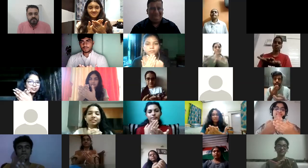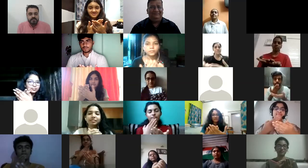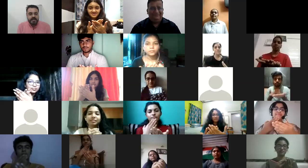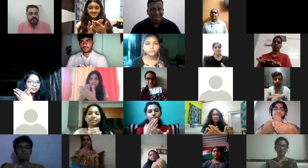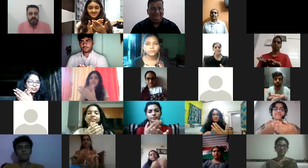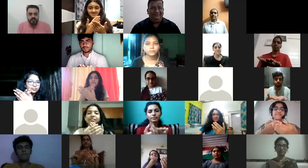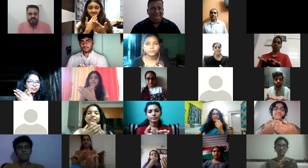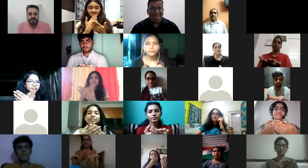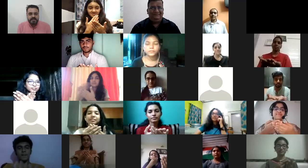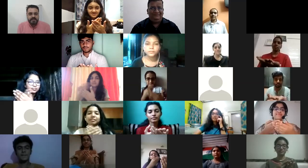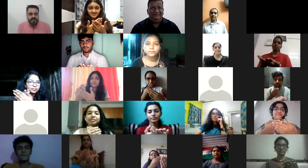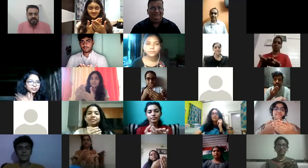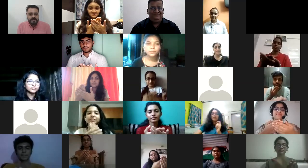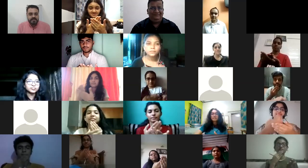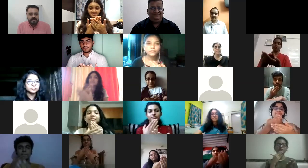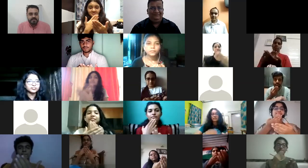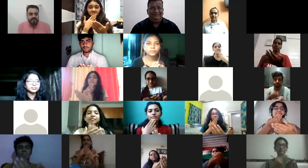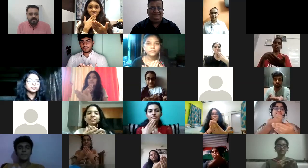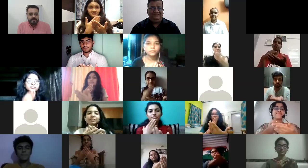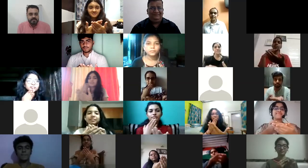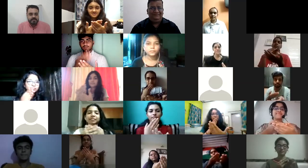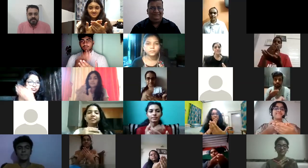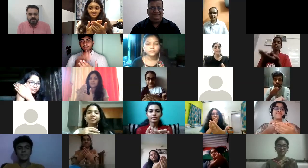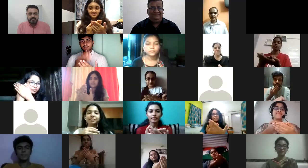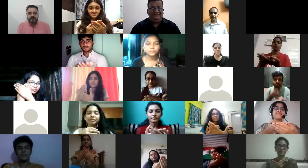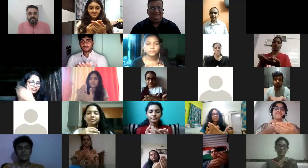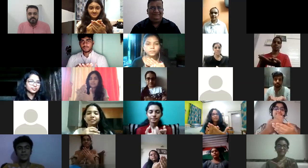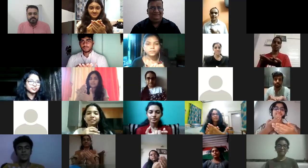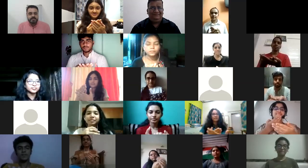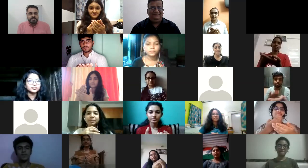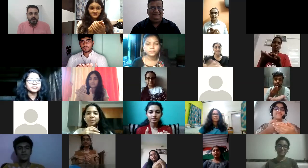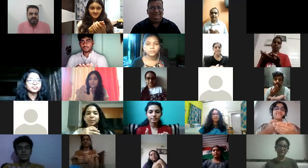Thank you. Once again. Yes. Sorry.